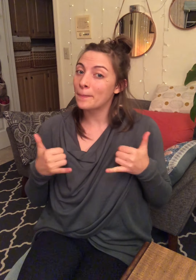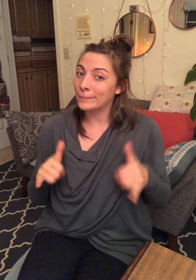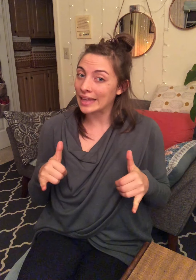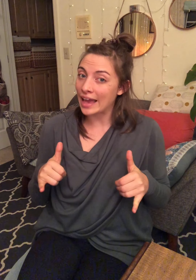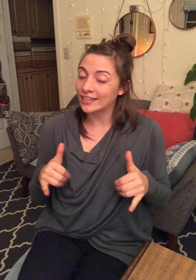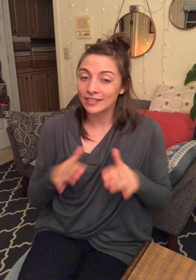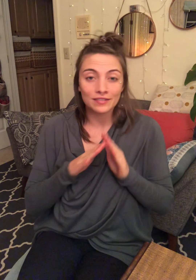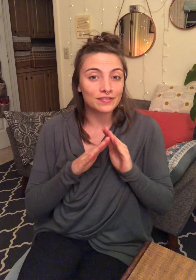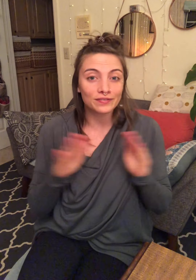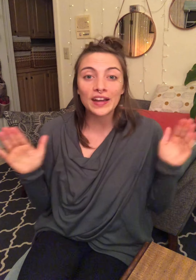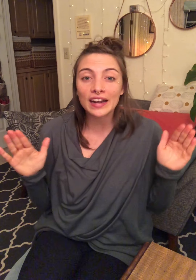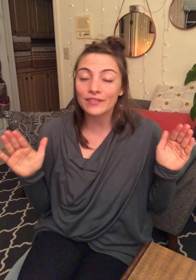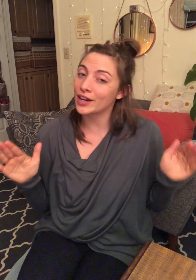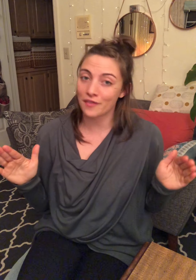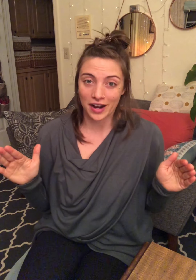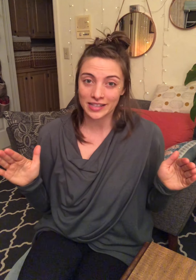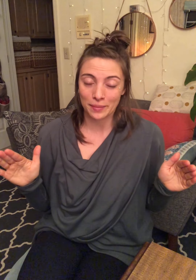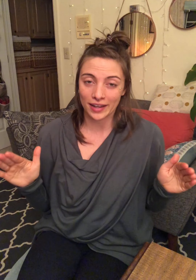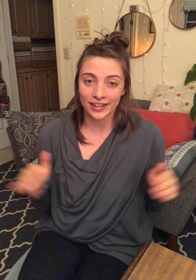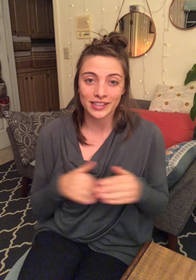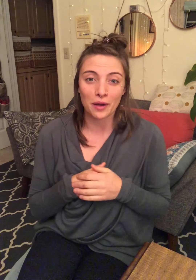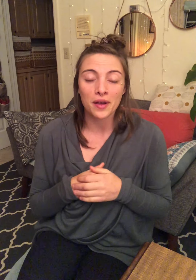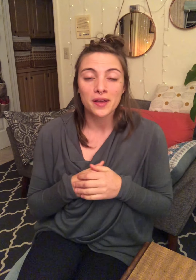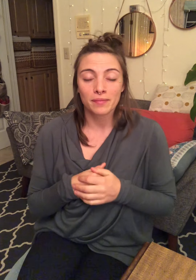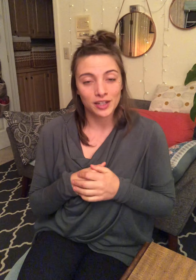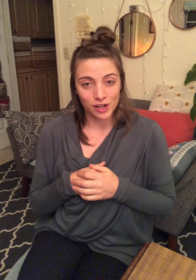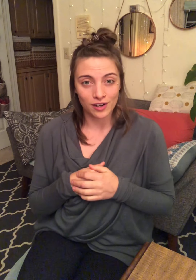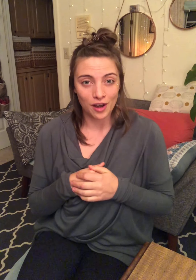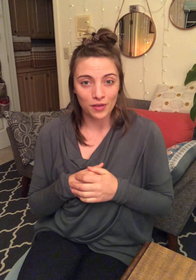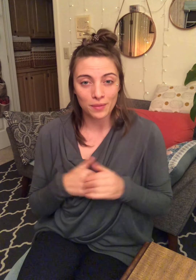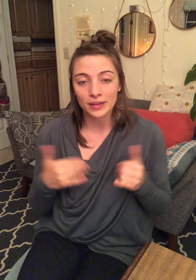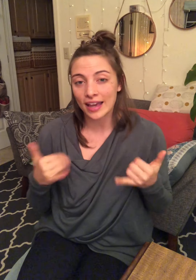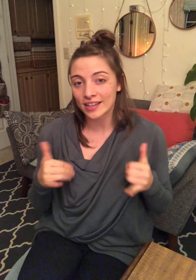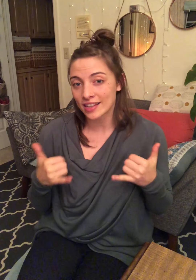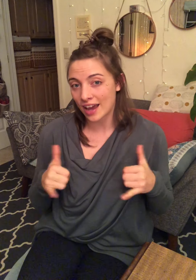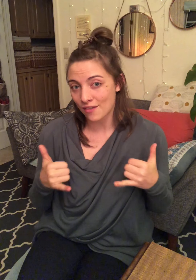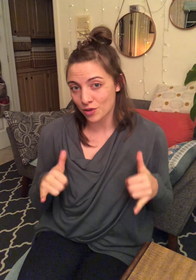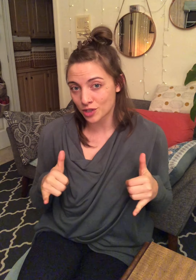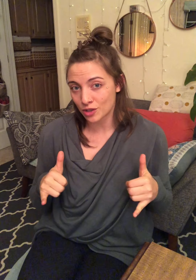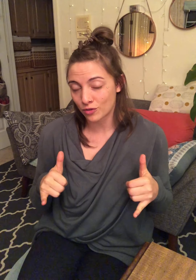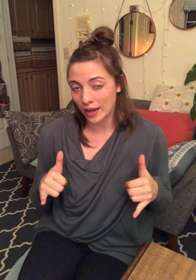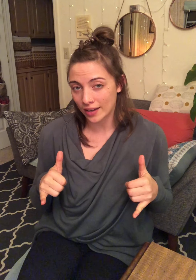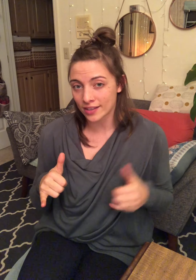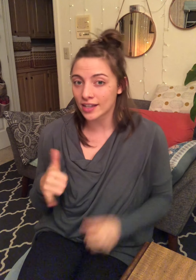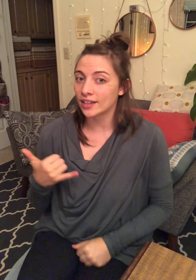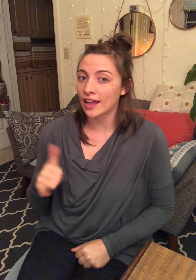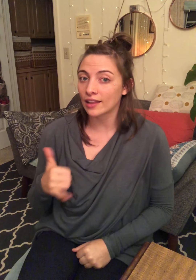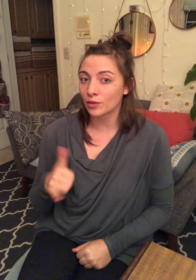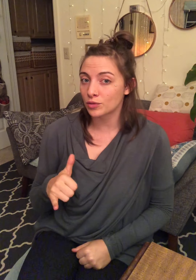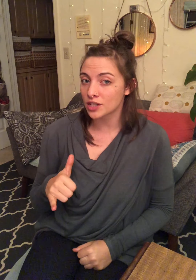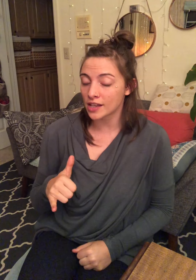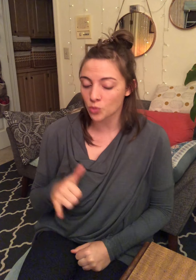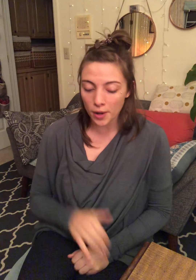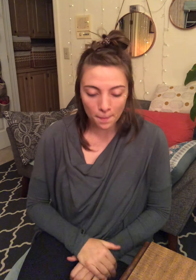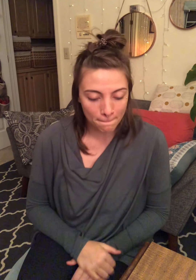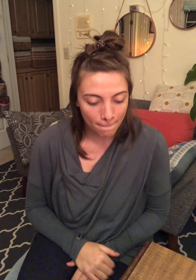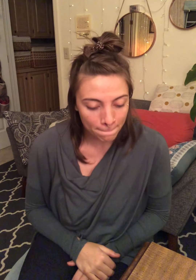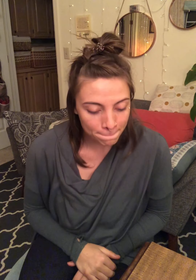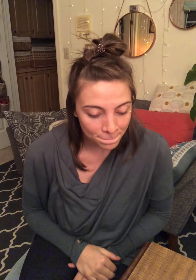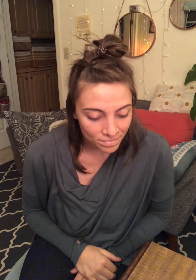play. Very, very, very similar. So make sure you know that play is going to have those 2 hands, and yellow just has 1.